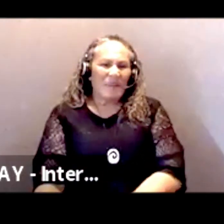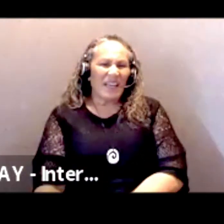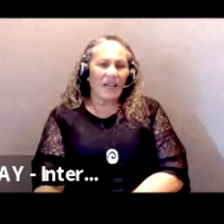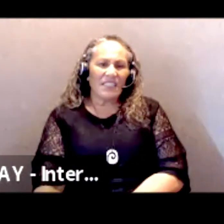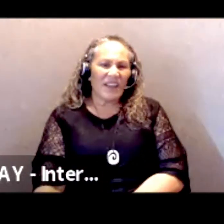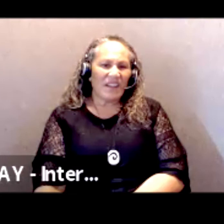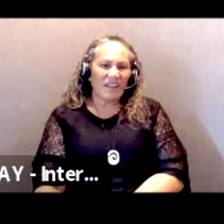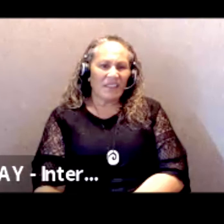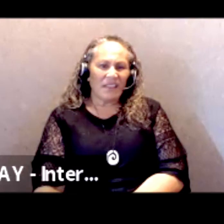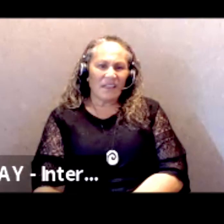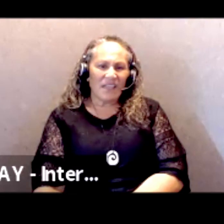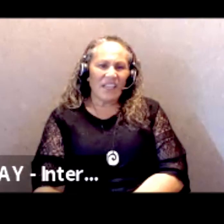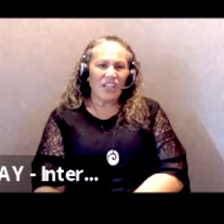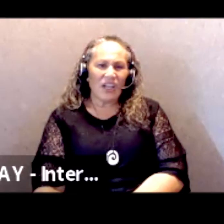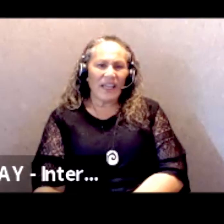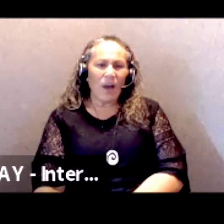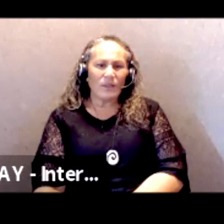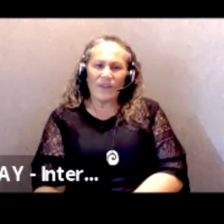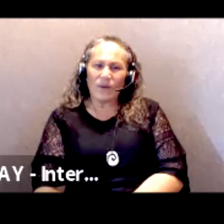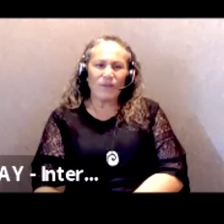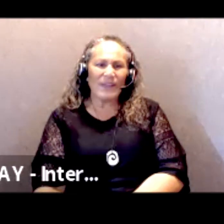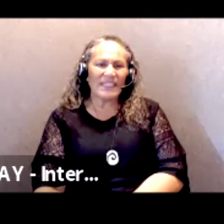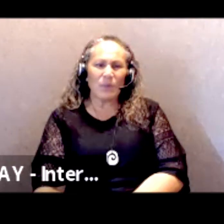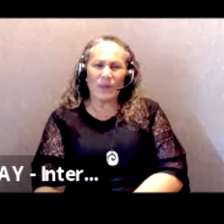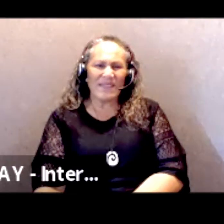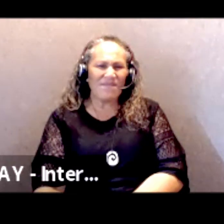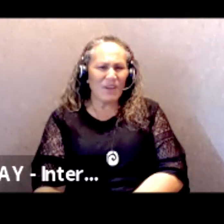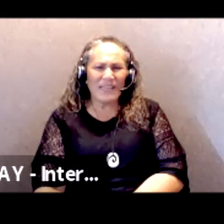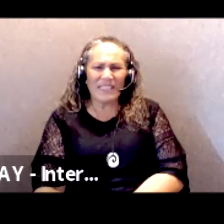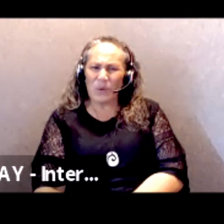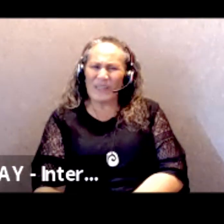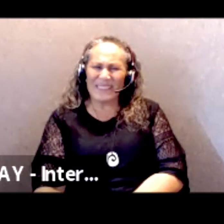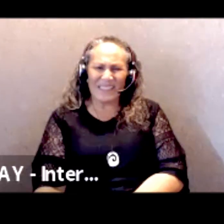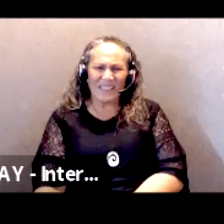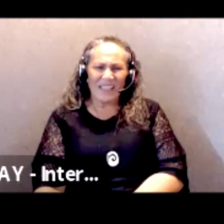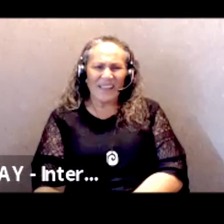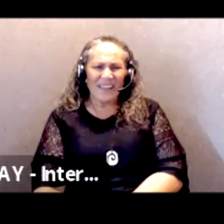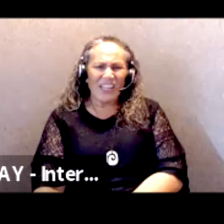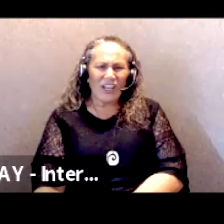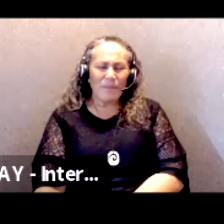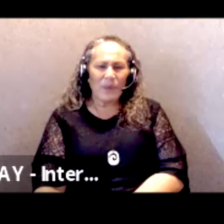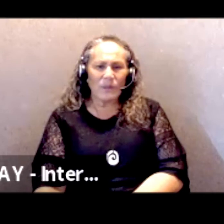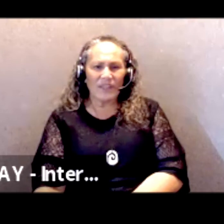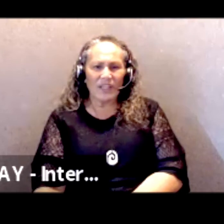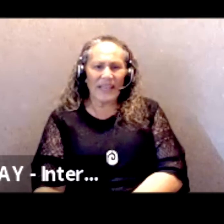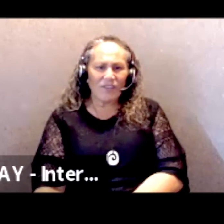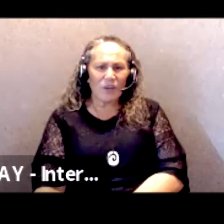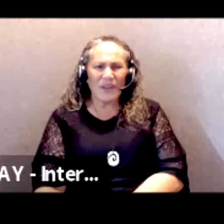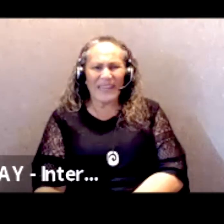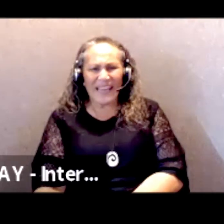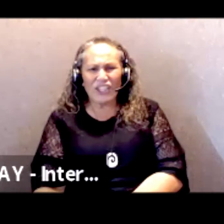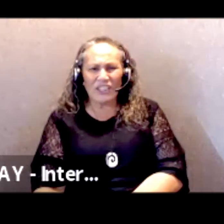But nah, I just felt like, you know, I was very, very disappointed, you know, because of the lack